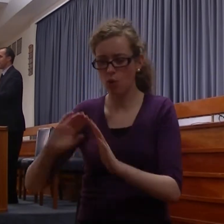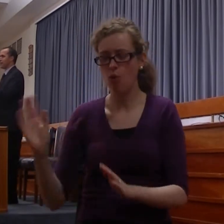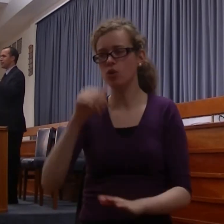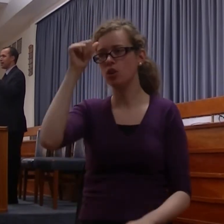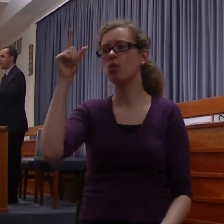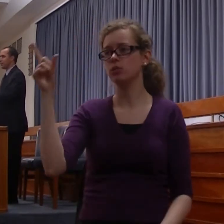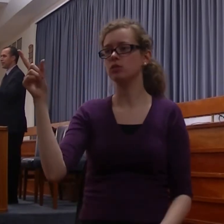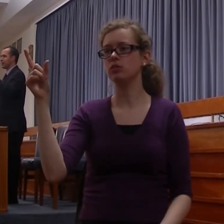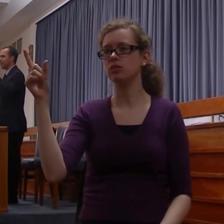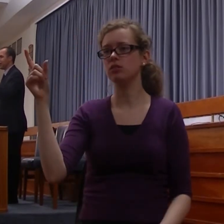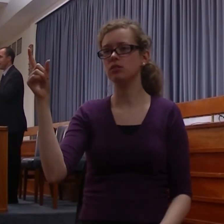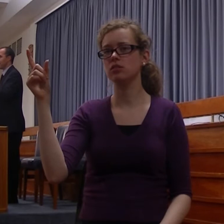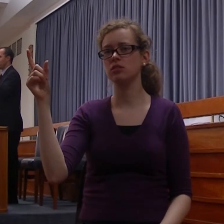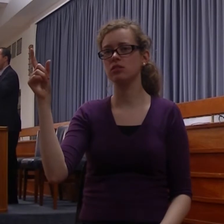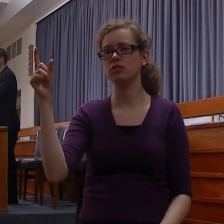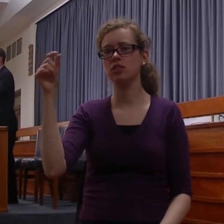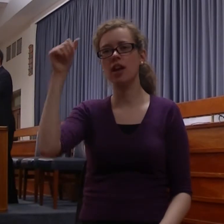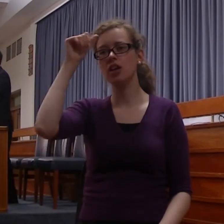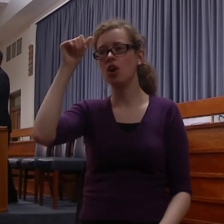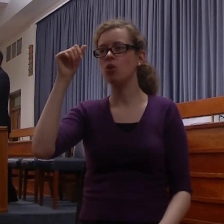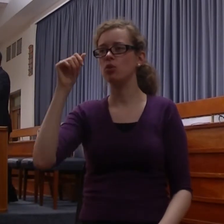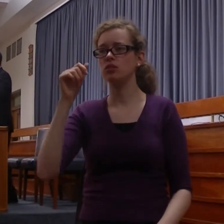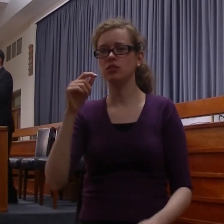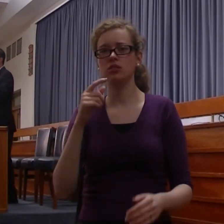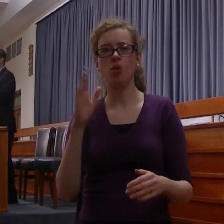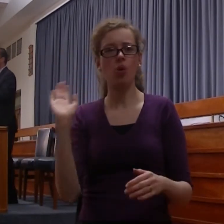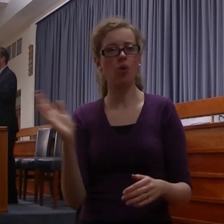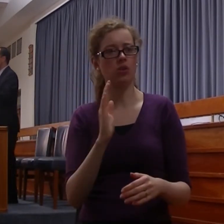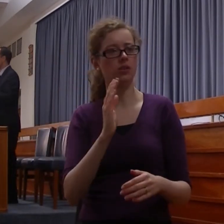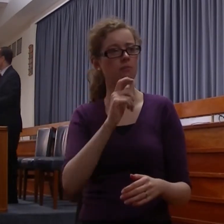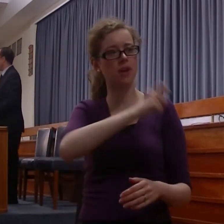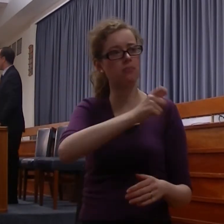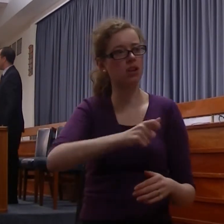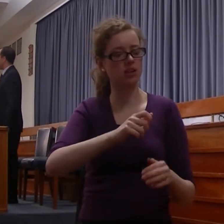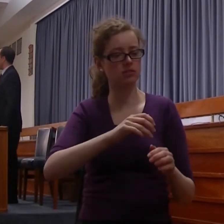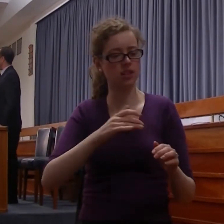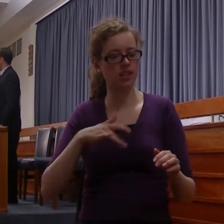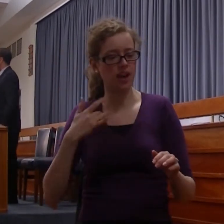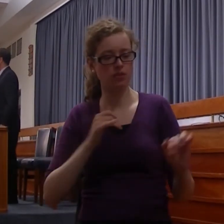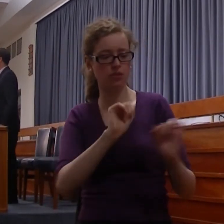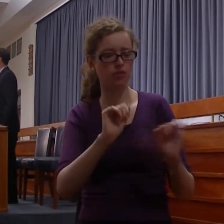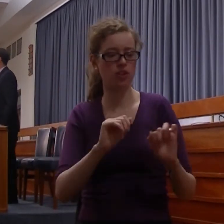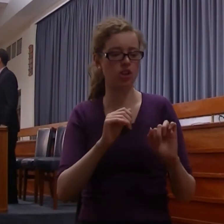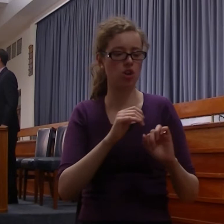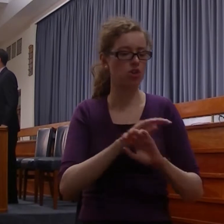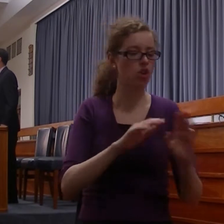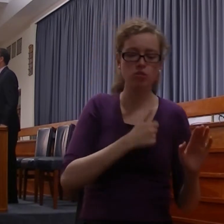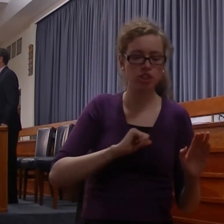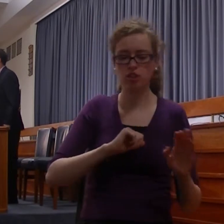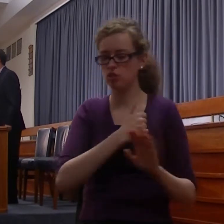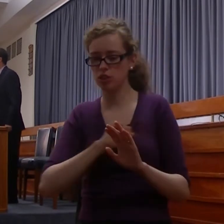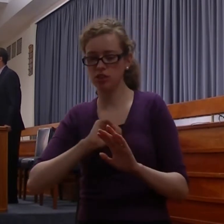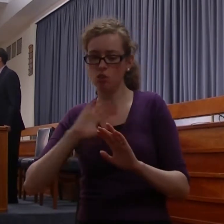knows everything happening in every church. He knows everything happening in the life of